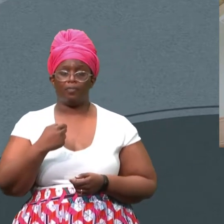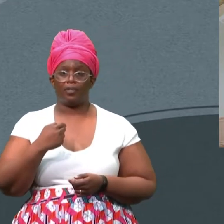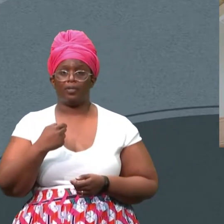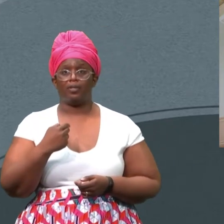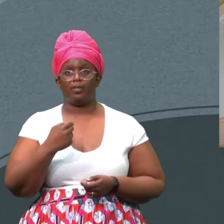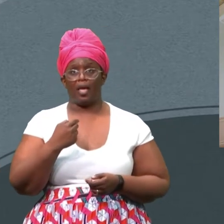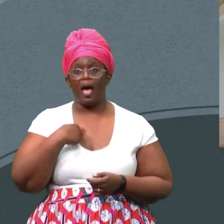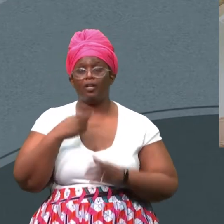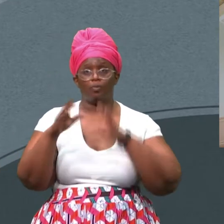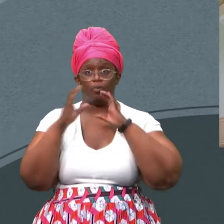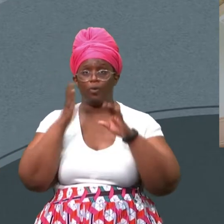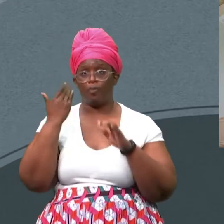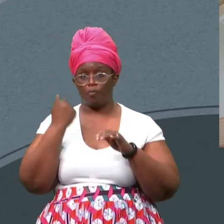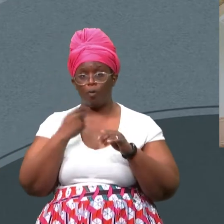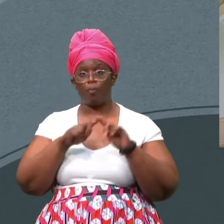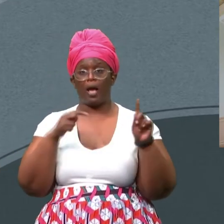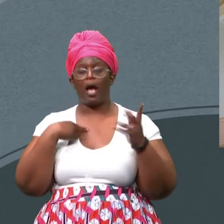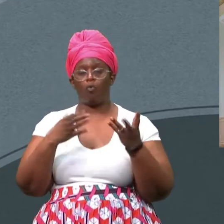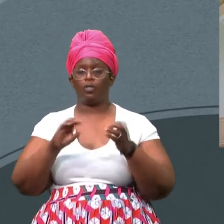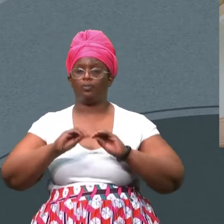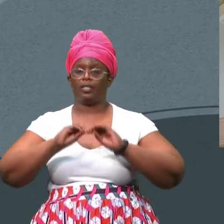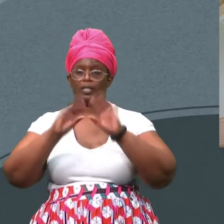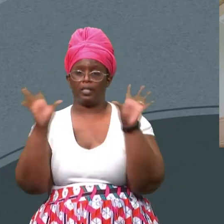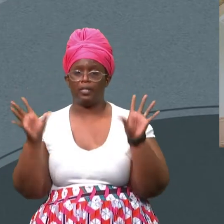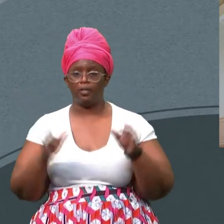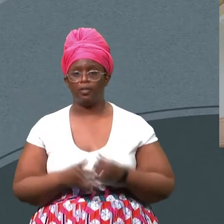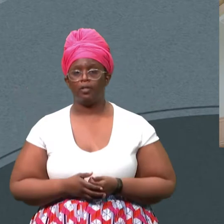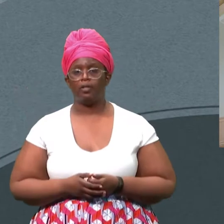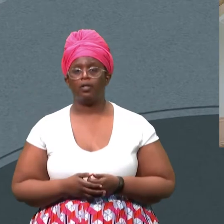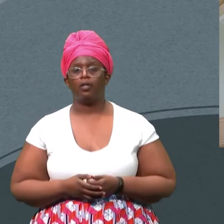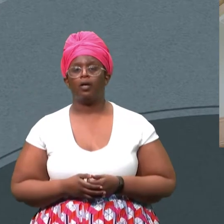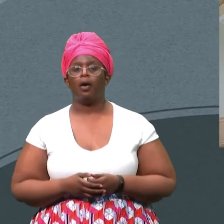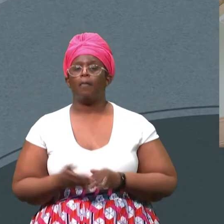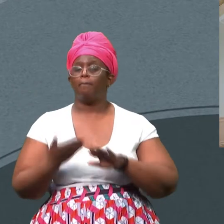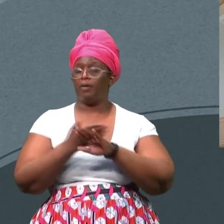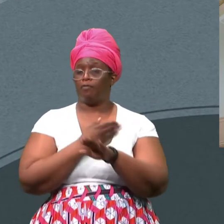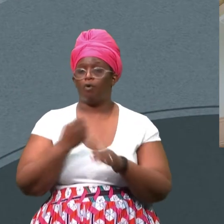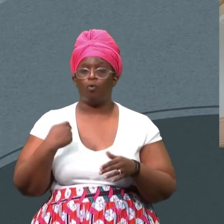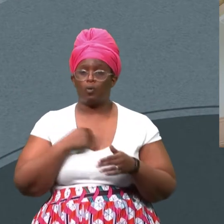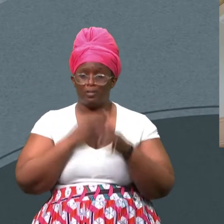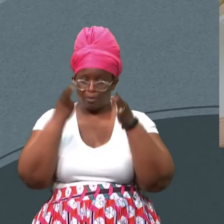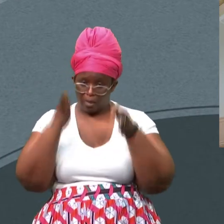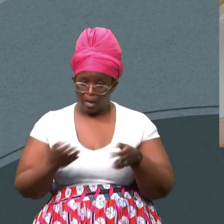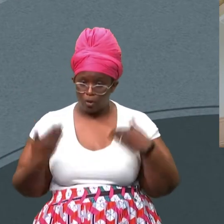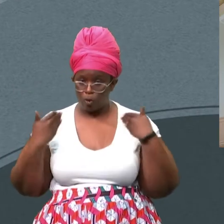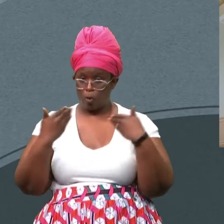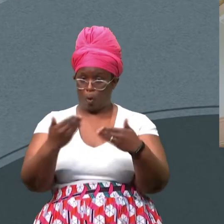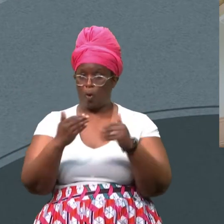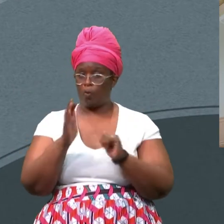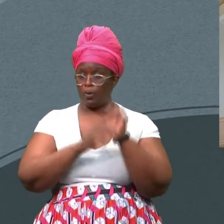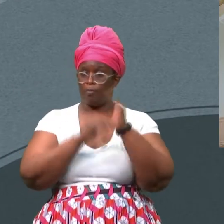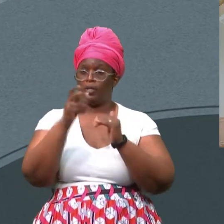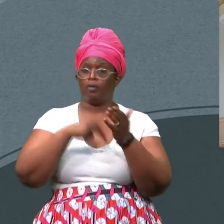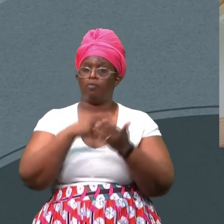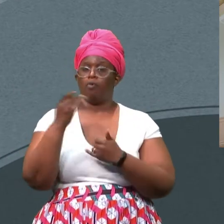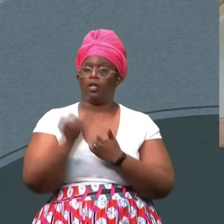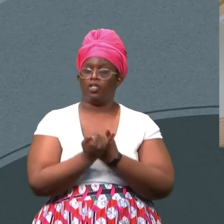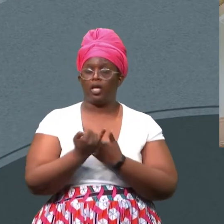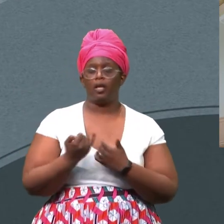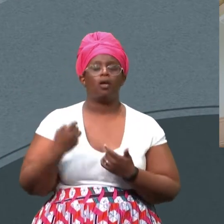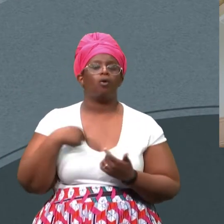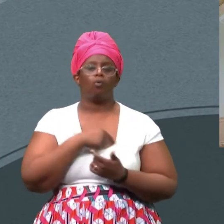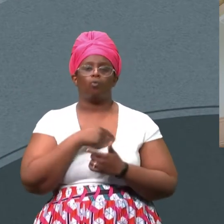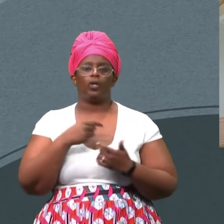you. You know, we counted the cost before we pushed the button, and we knew it could not get